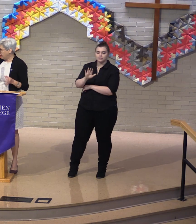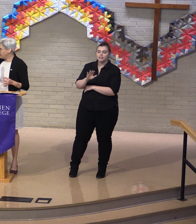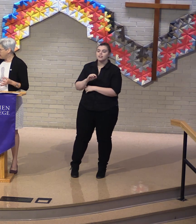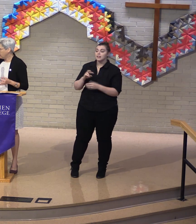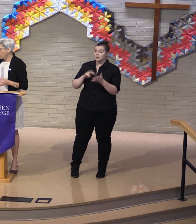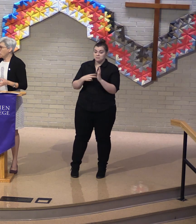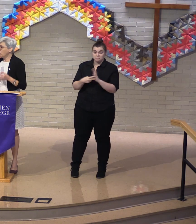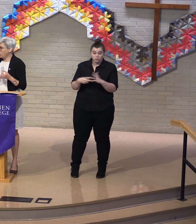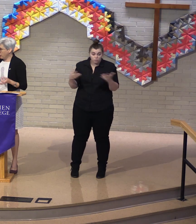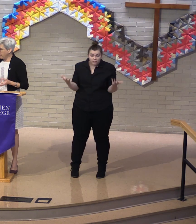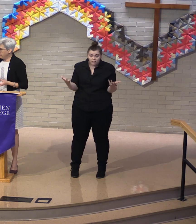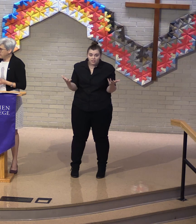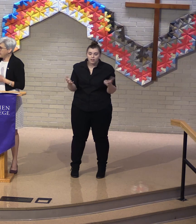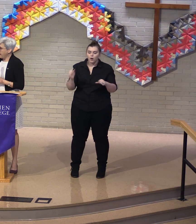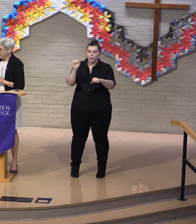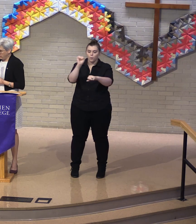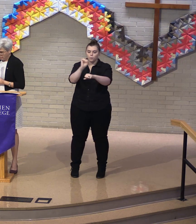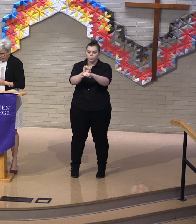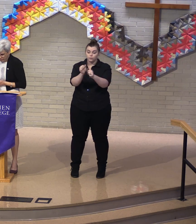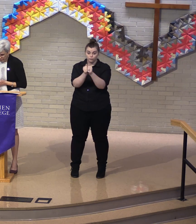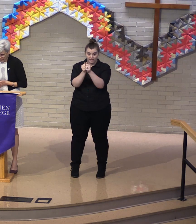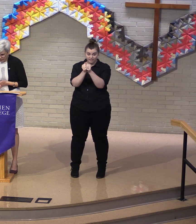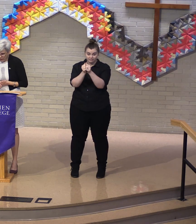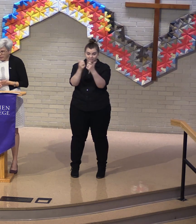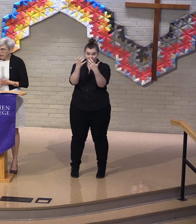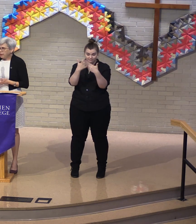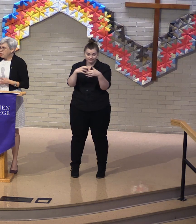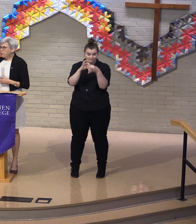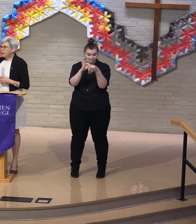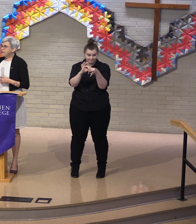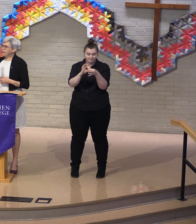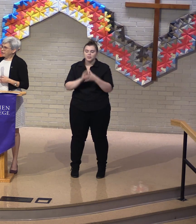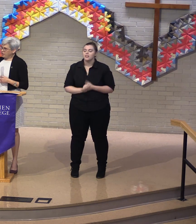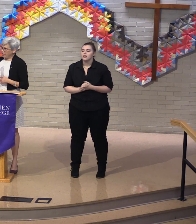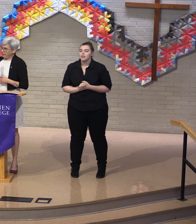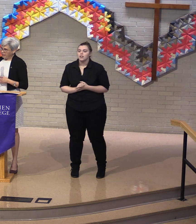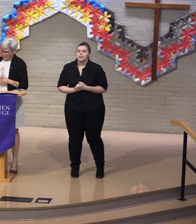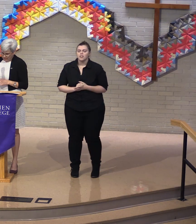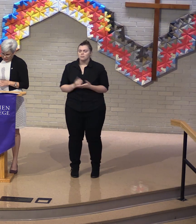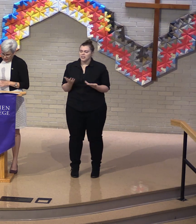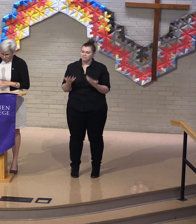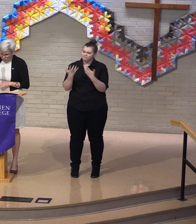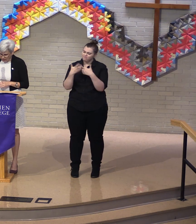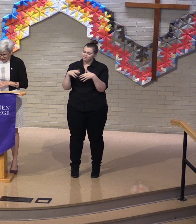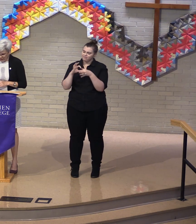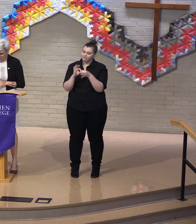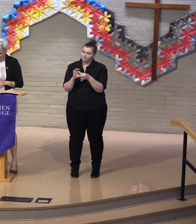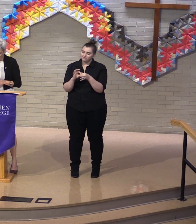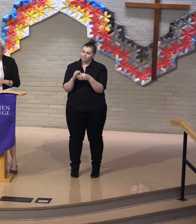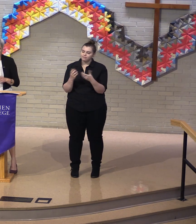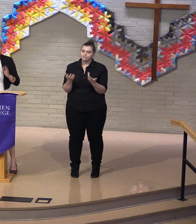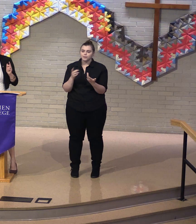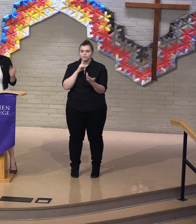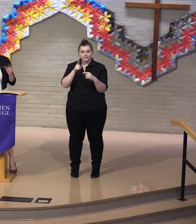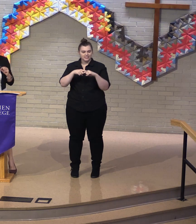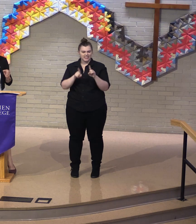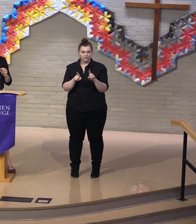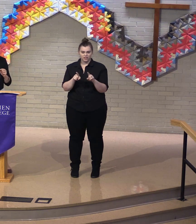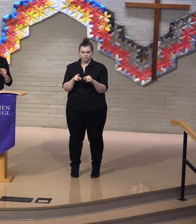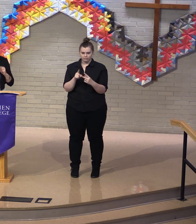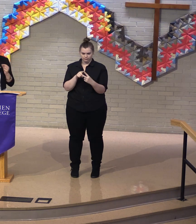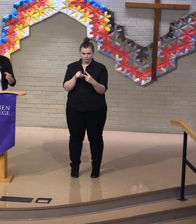literally means working together. But synergy is qualitatively different from